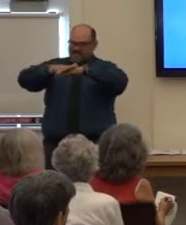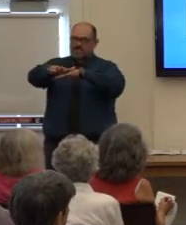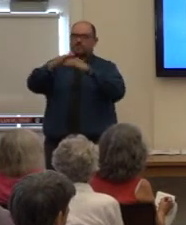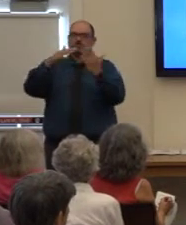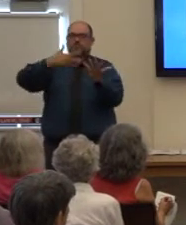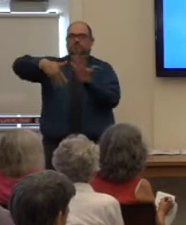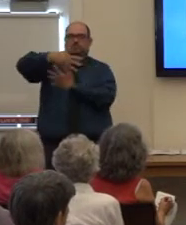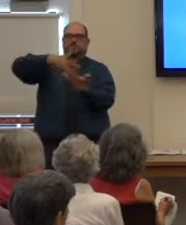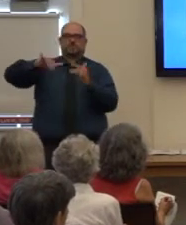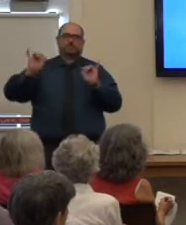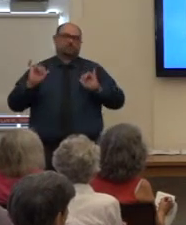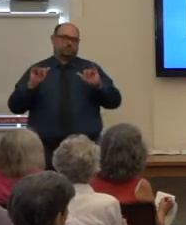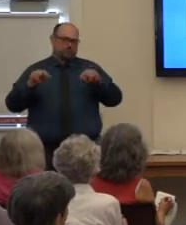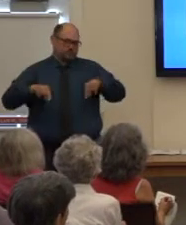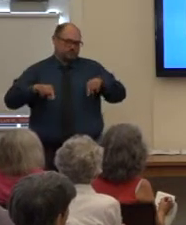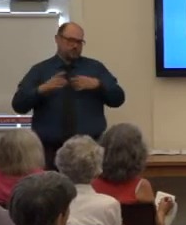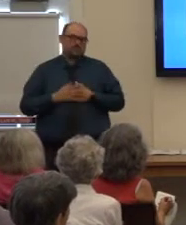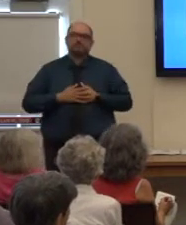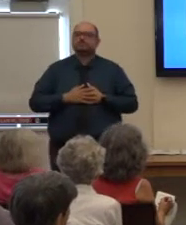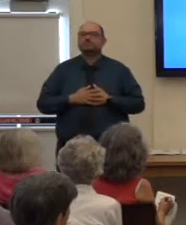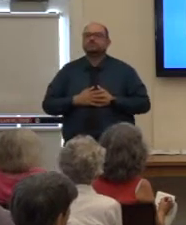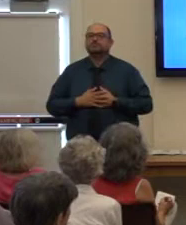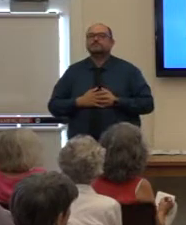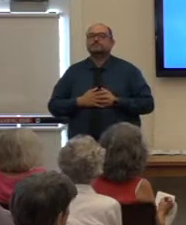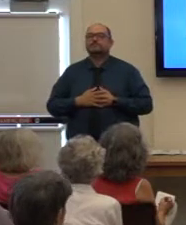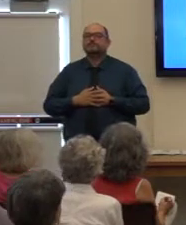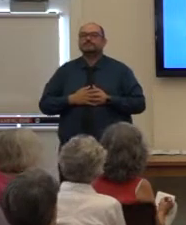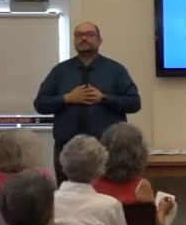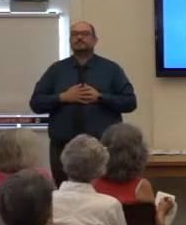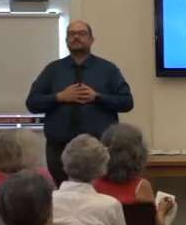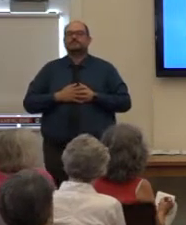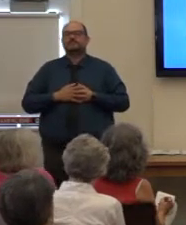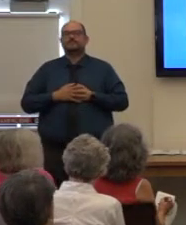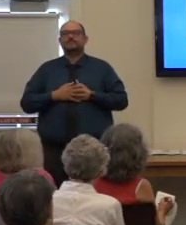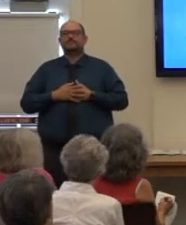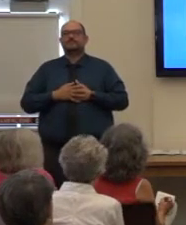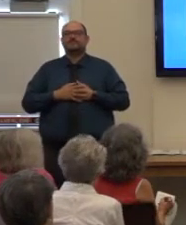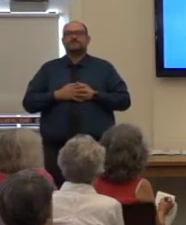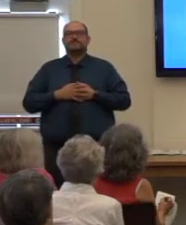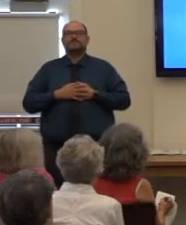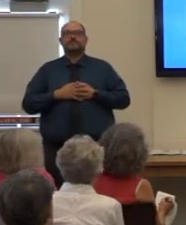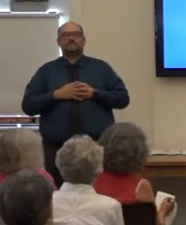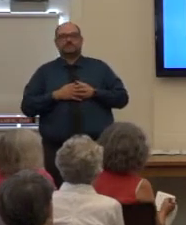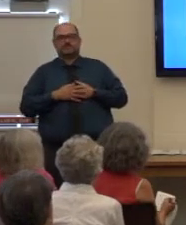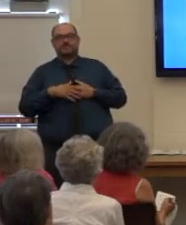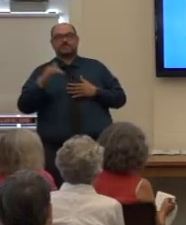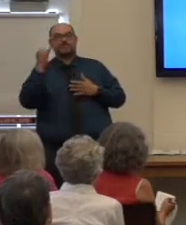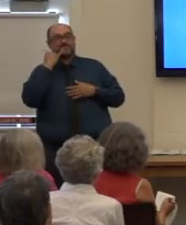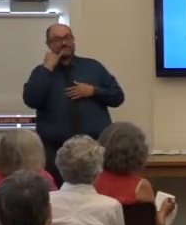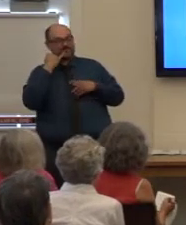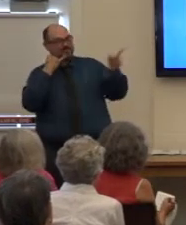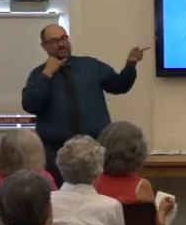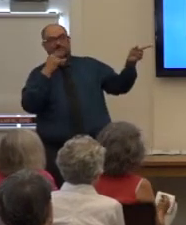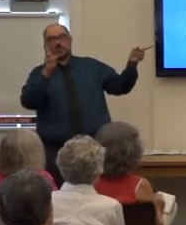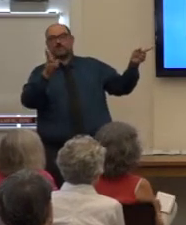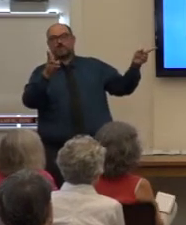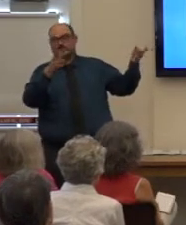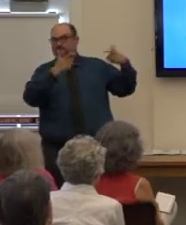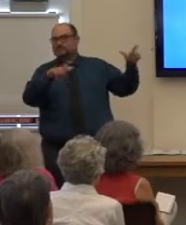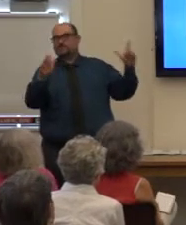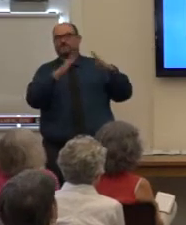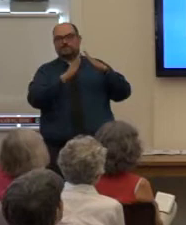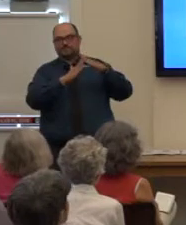away to the big city, even if the big city is Hartford, your social circle